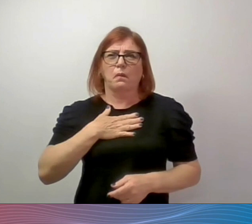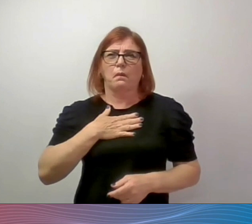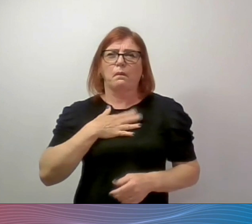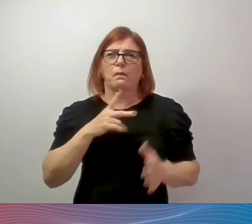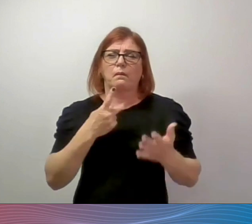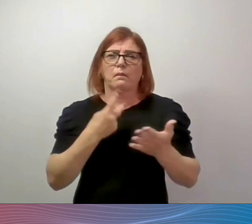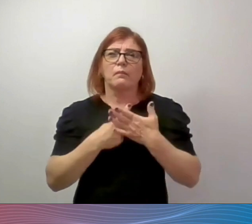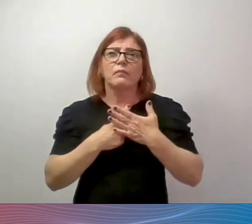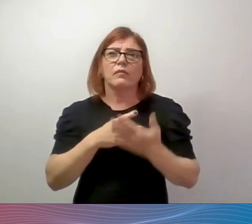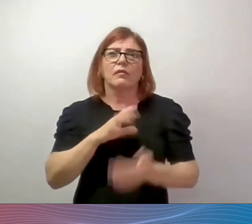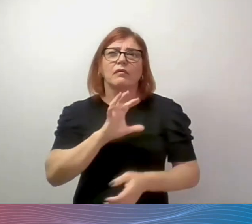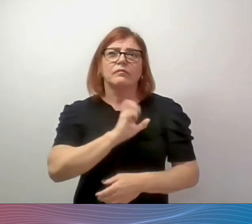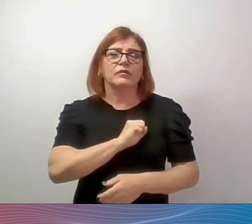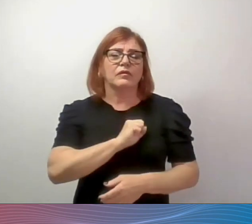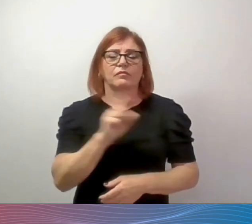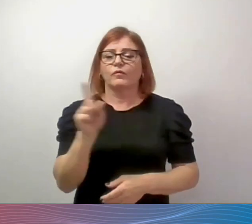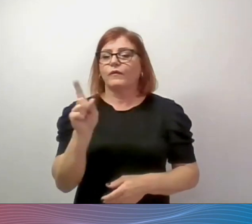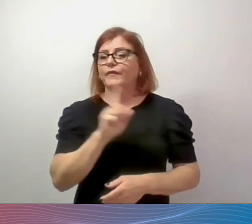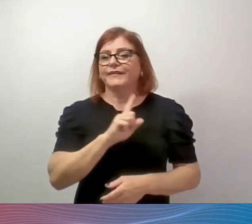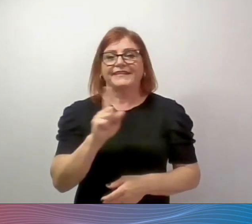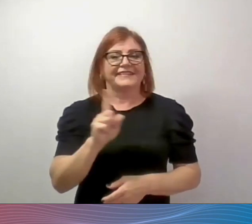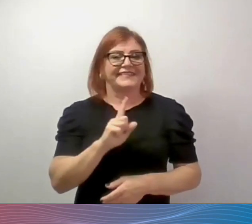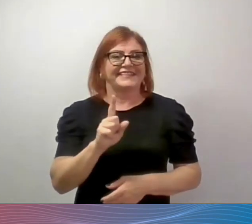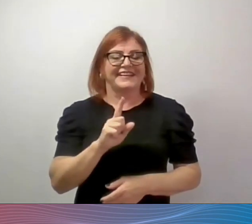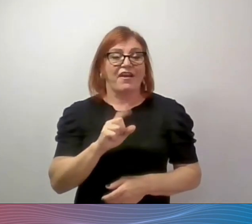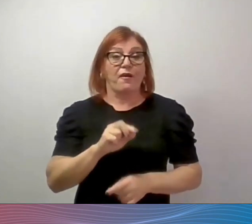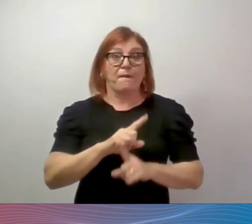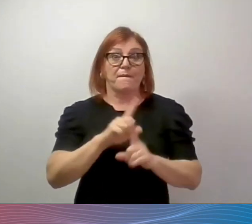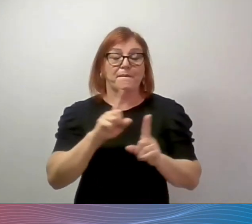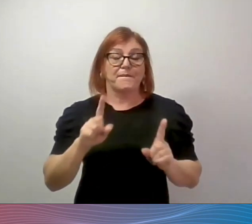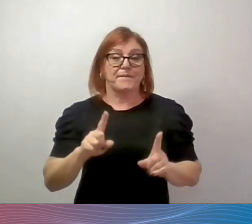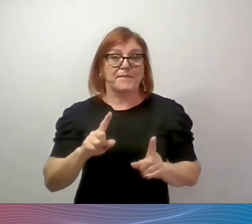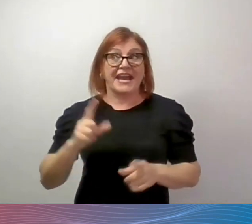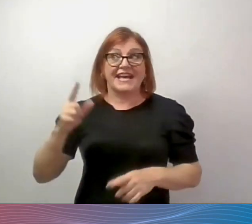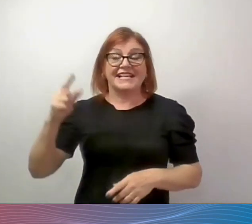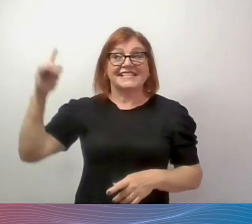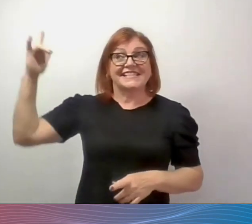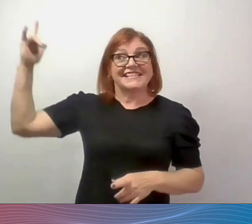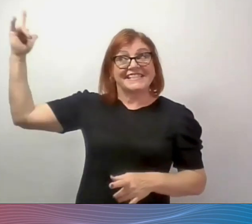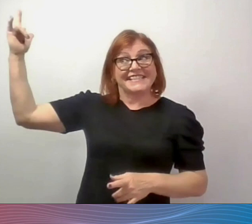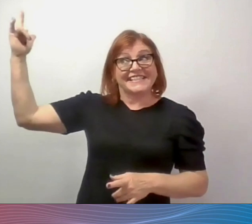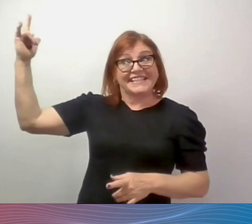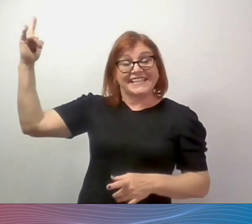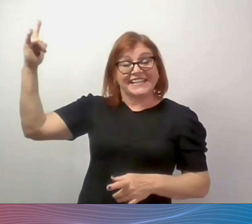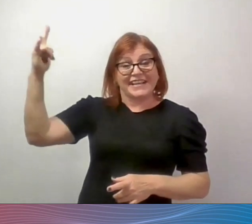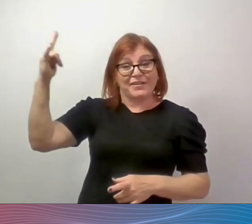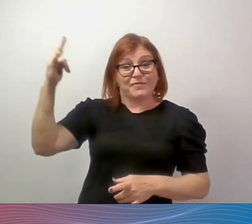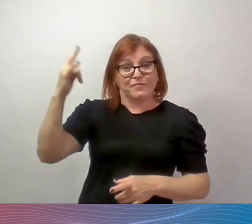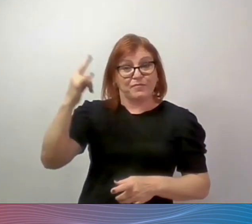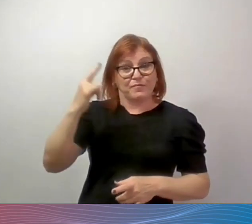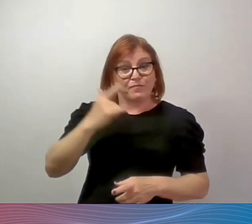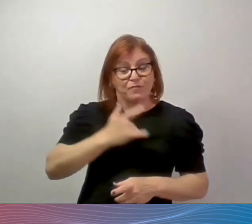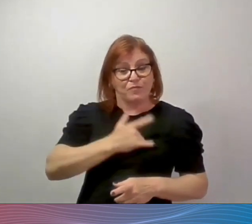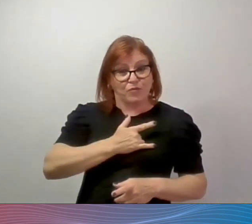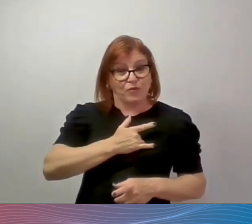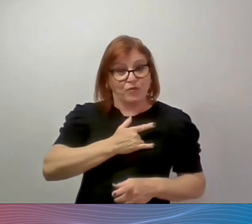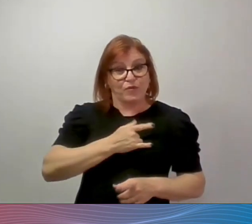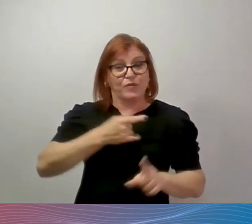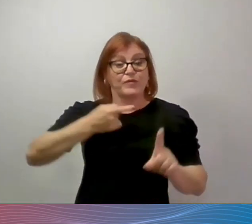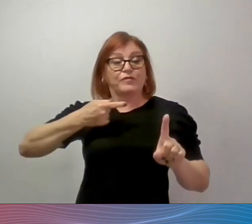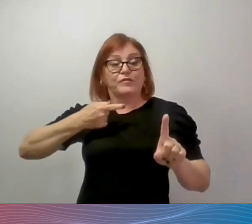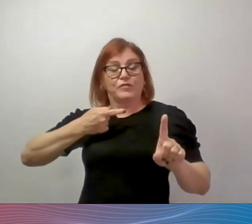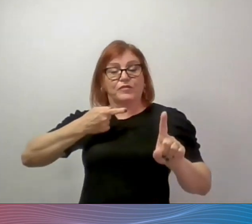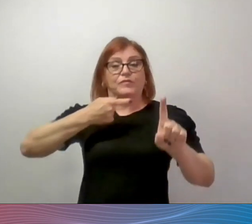in ourselves. Mas em que Ele nos amou, enviou o Seu Filho como propiciação pelos